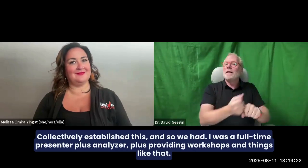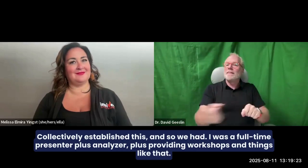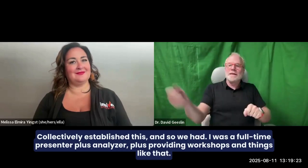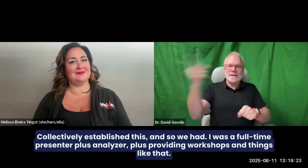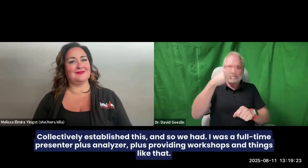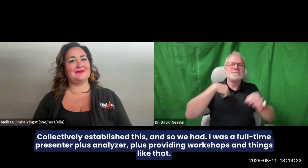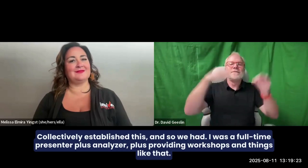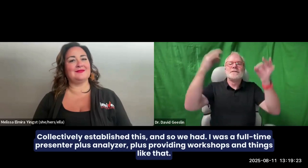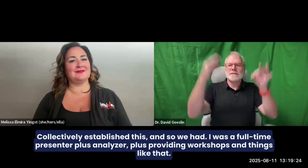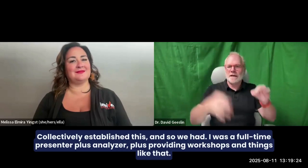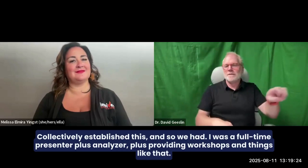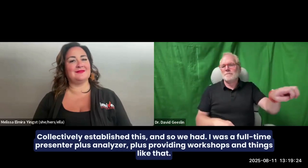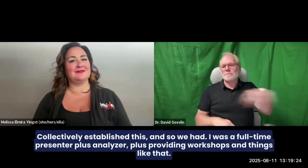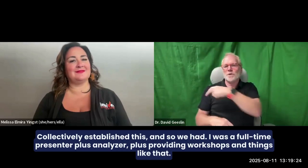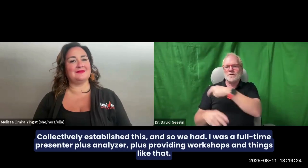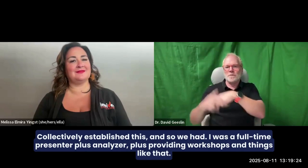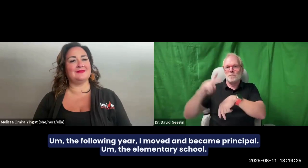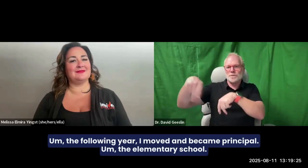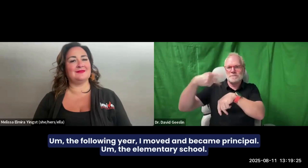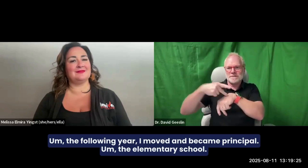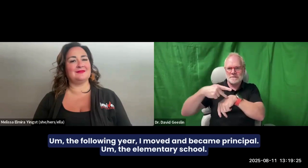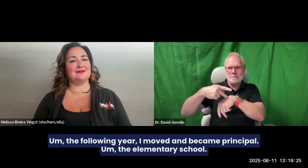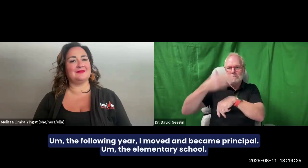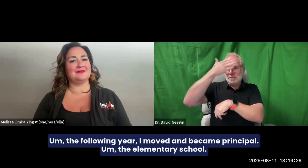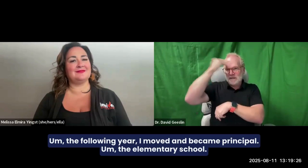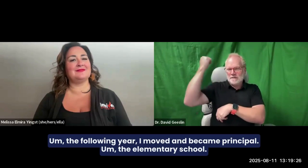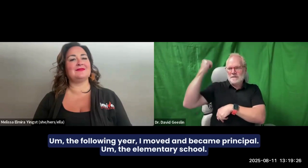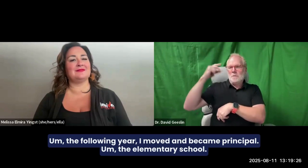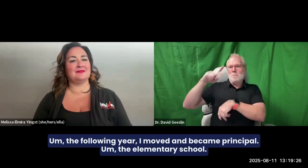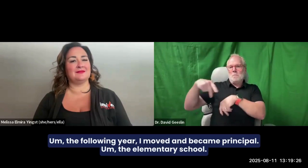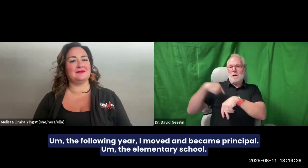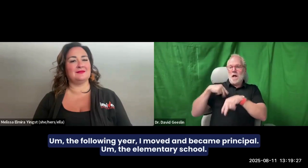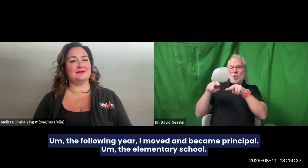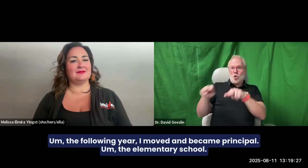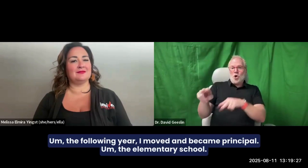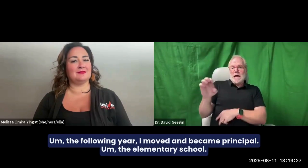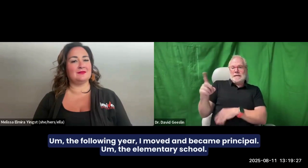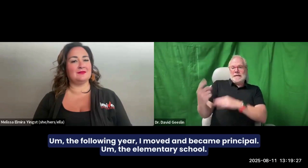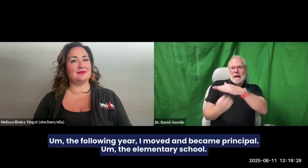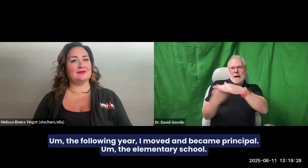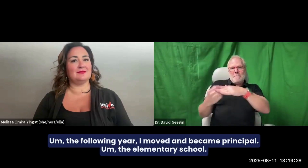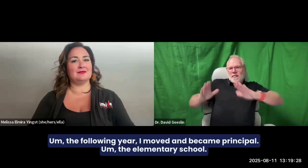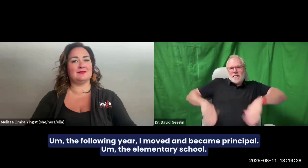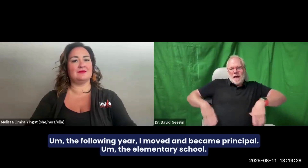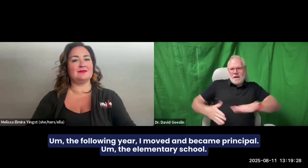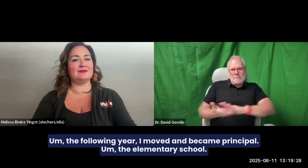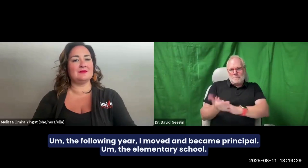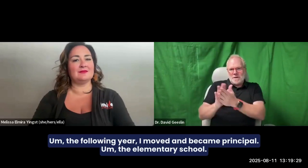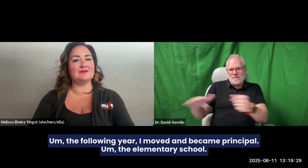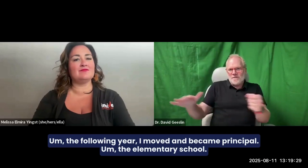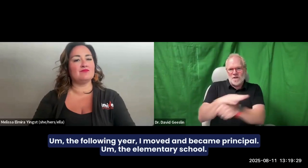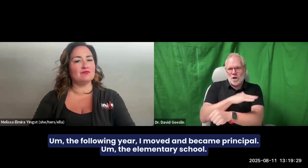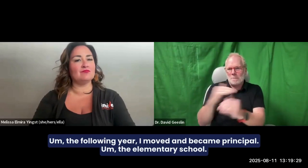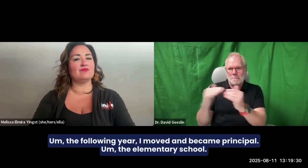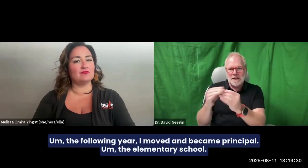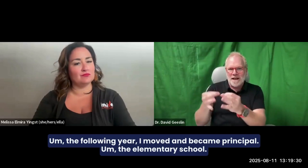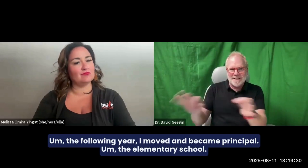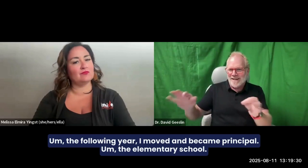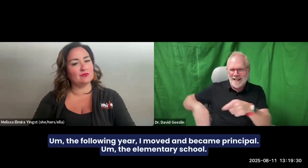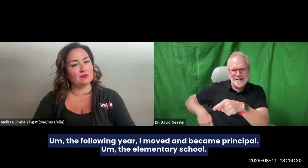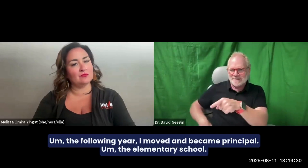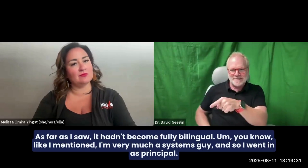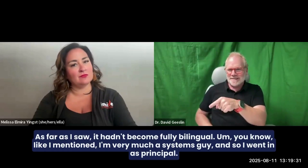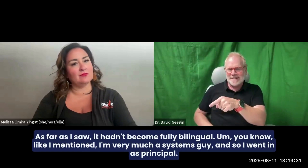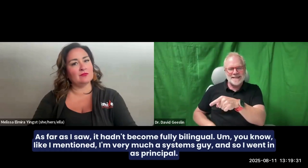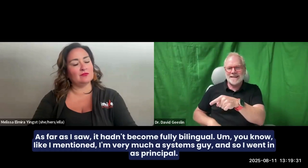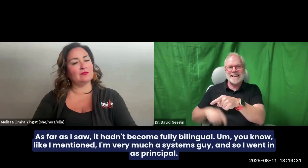analyzer plus providing workshops and things like that. The following year, I moved and became principal. The